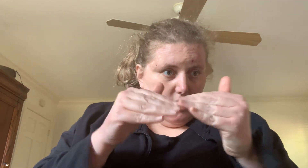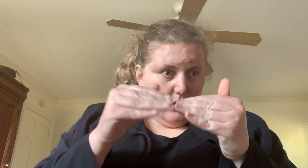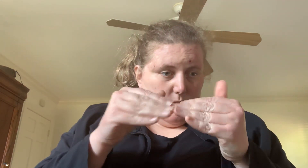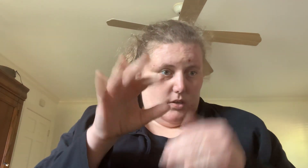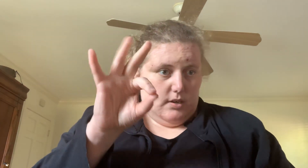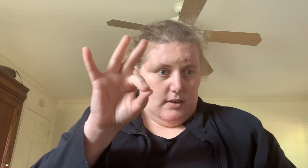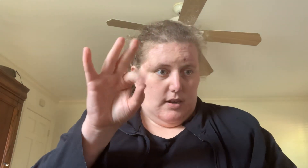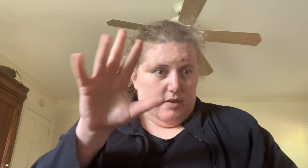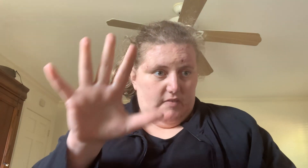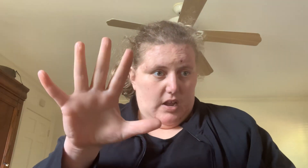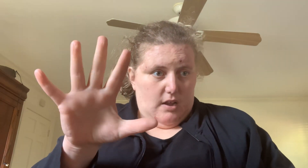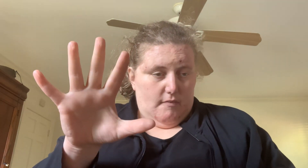95.21